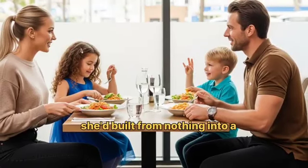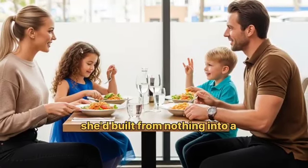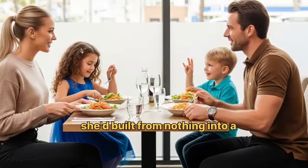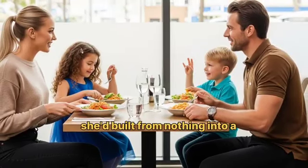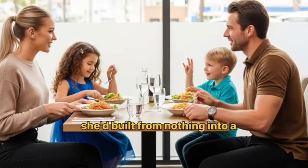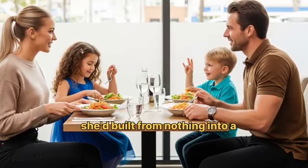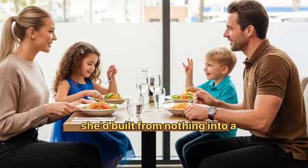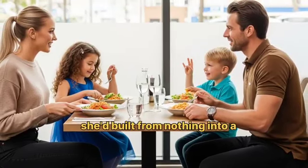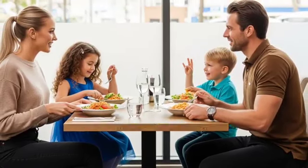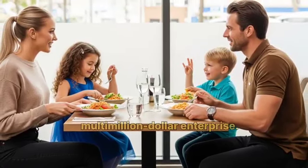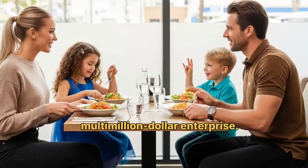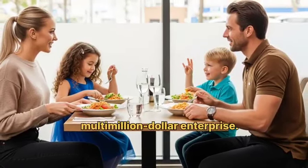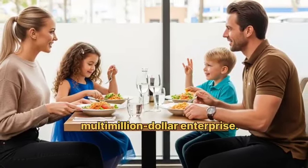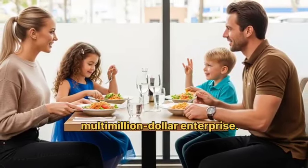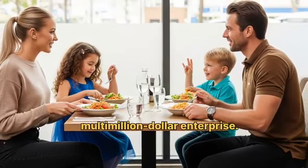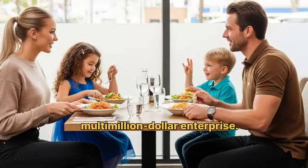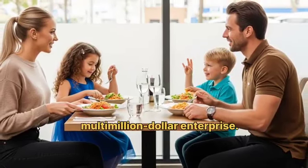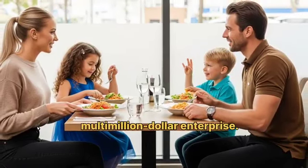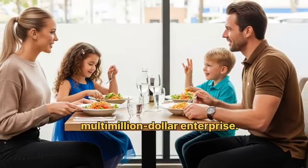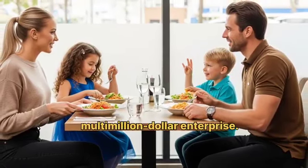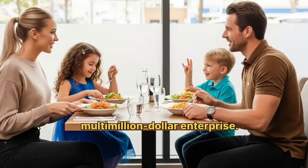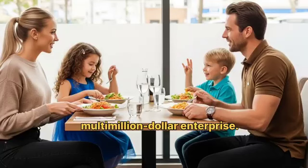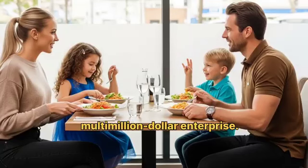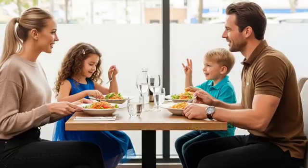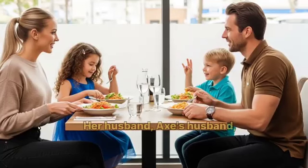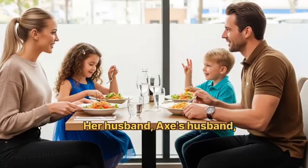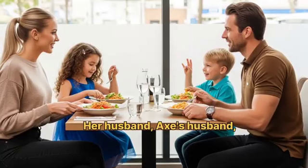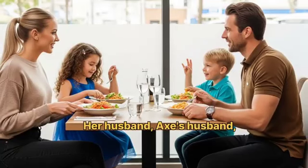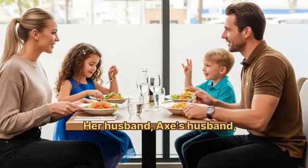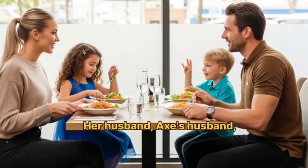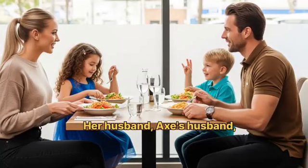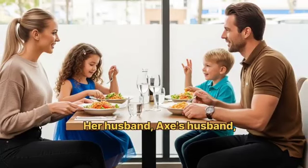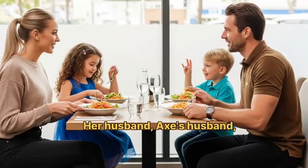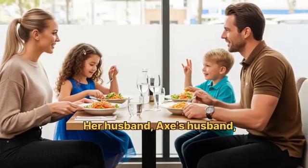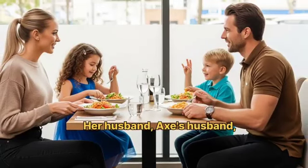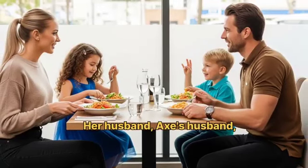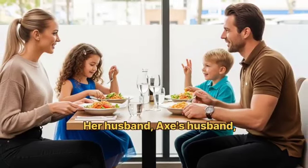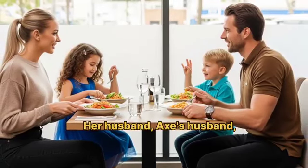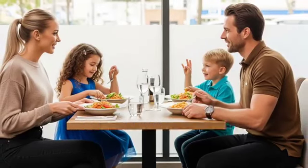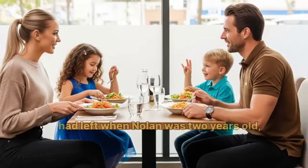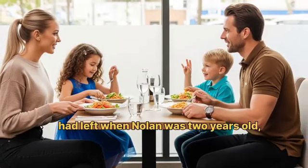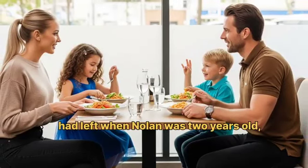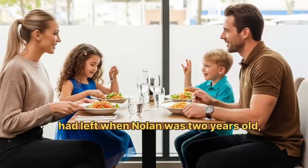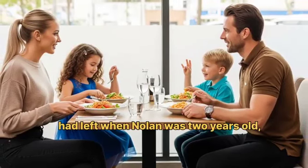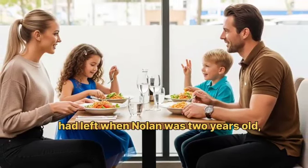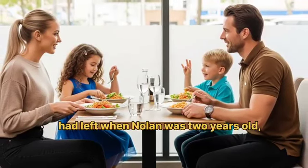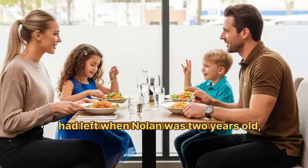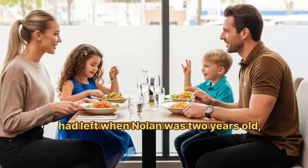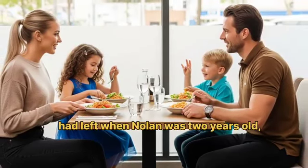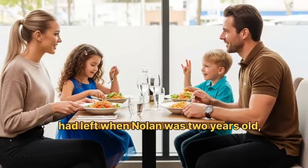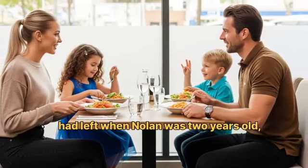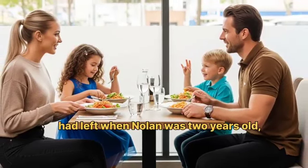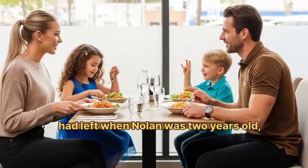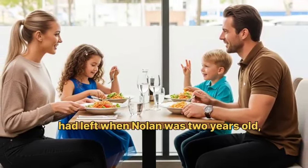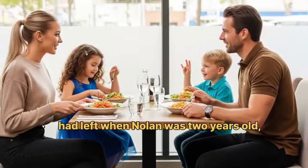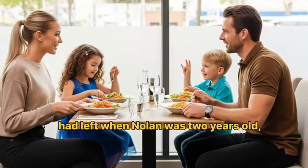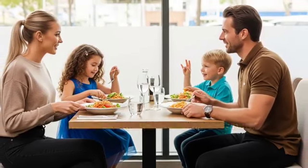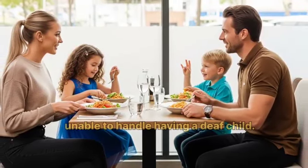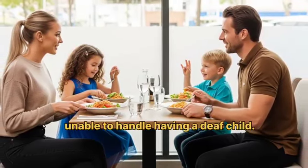nothing into a multi-million-dollar enterprise. Her husband, ex-husband, had left when Nolan was 2 years old, unable